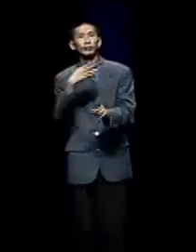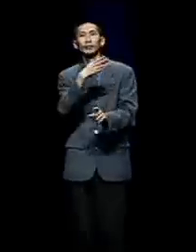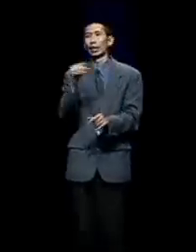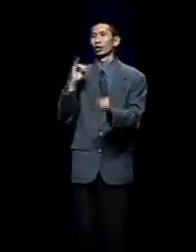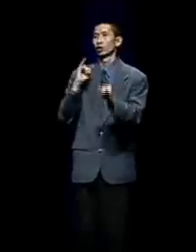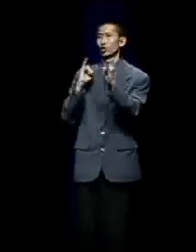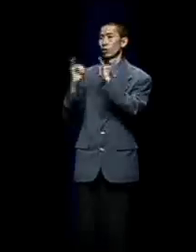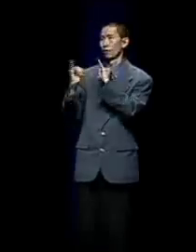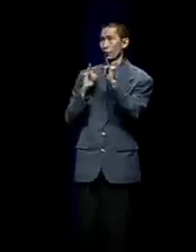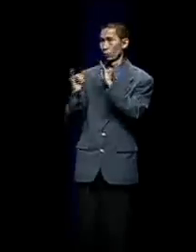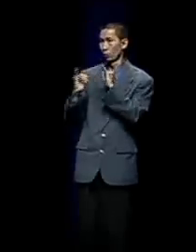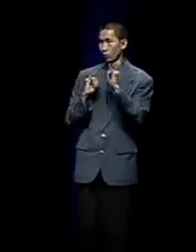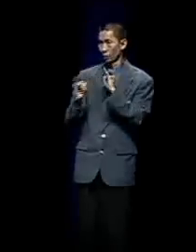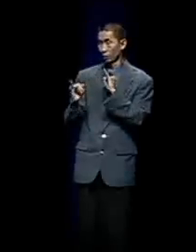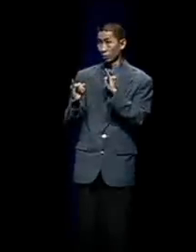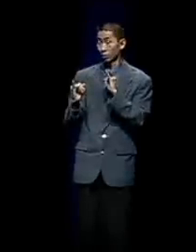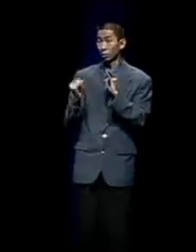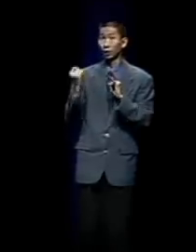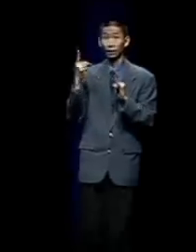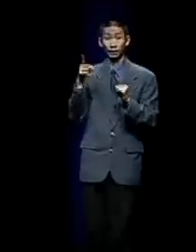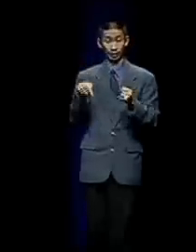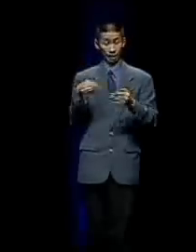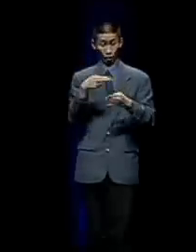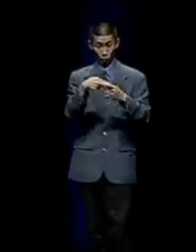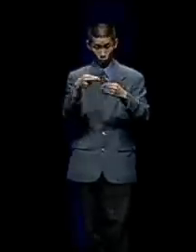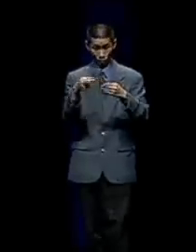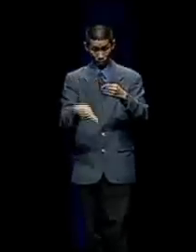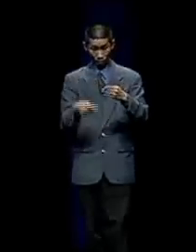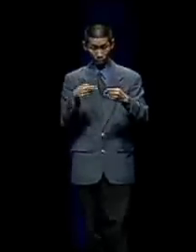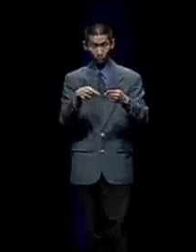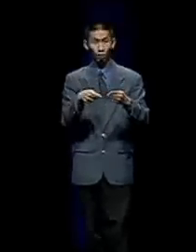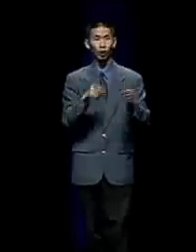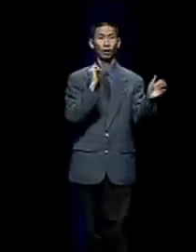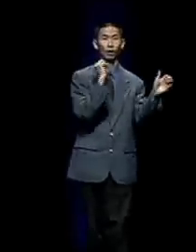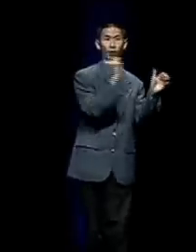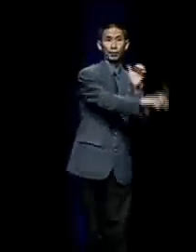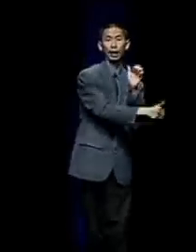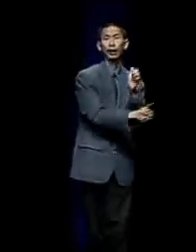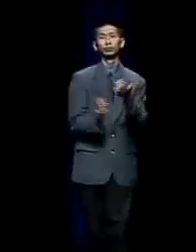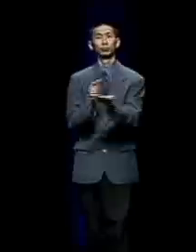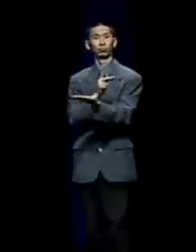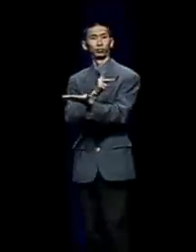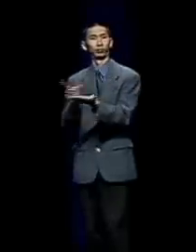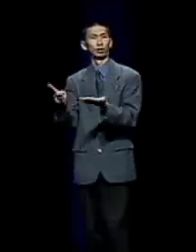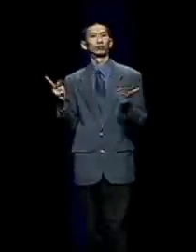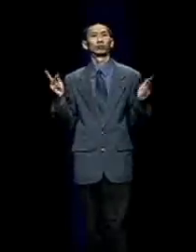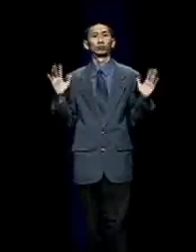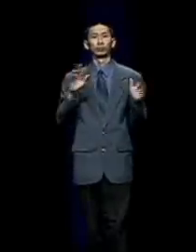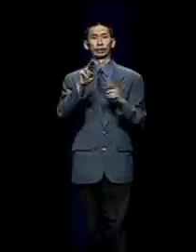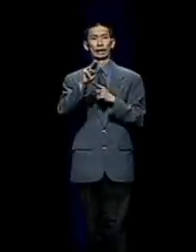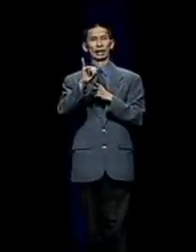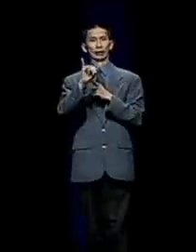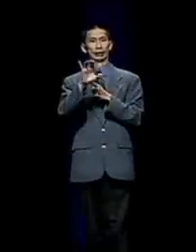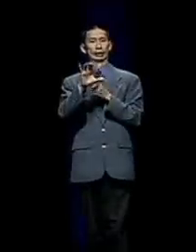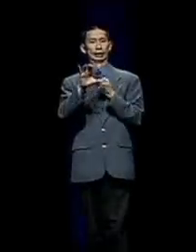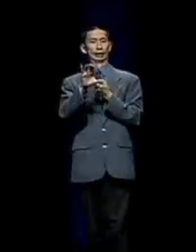the result, the end result will be pass or fail the NIC examination.